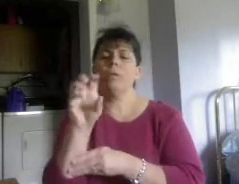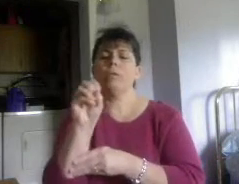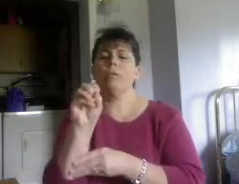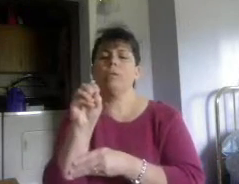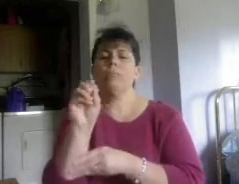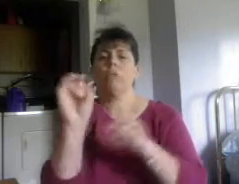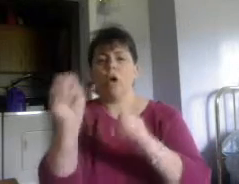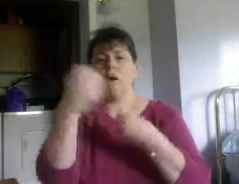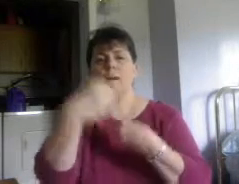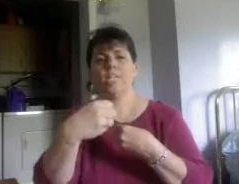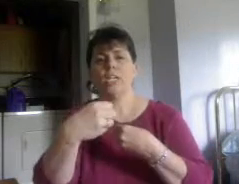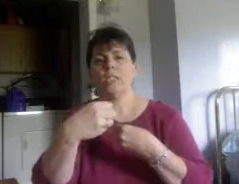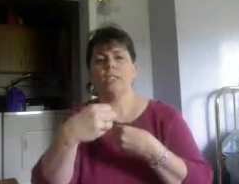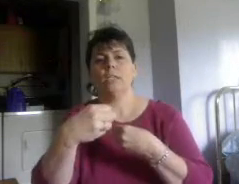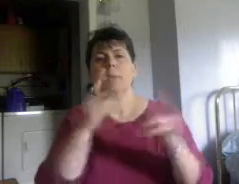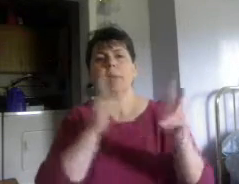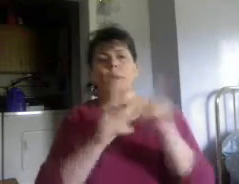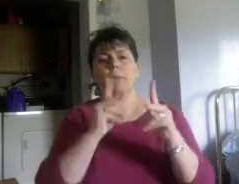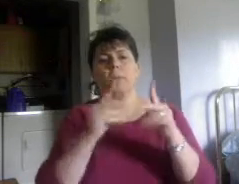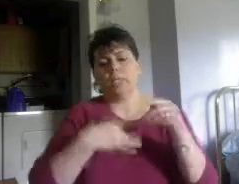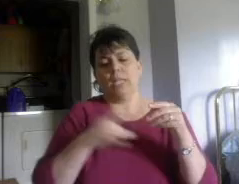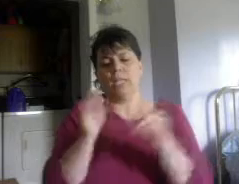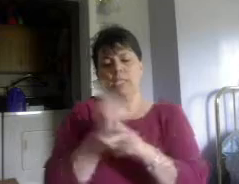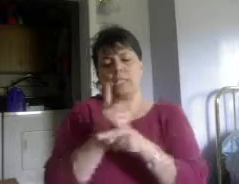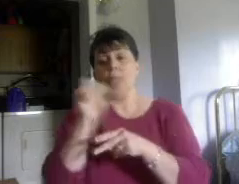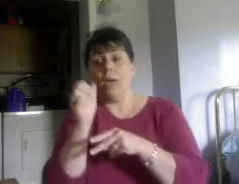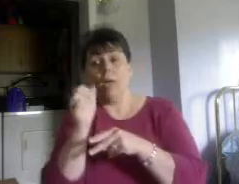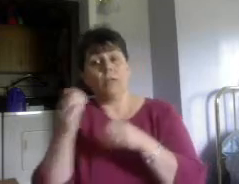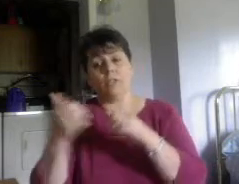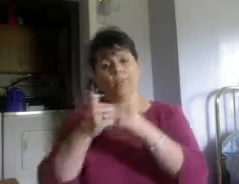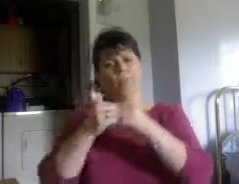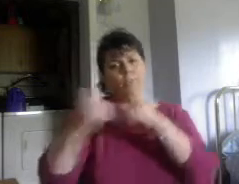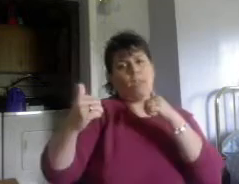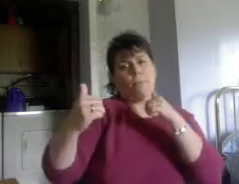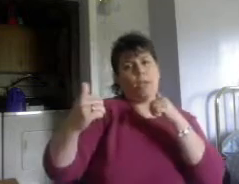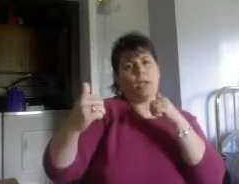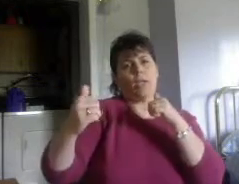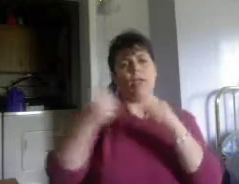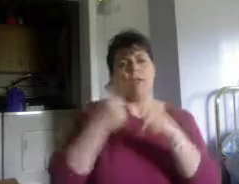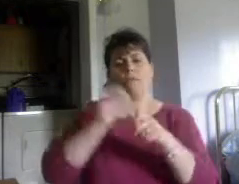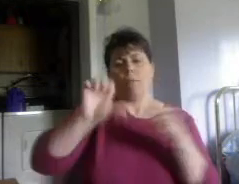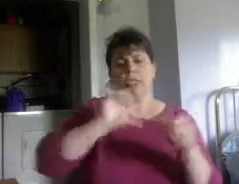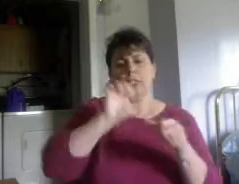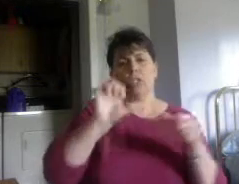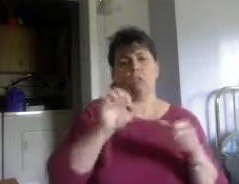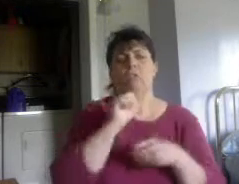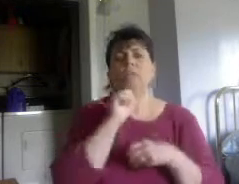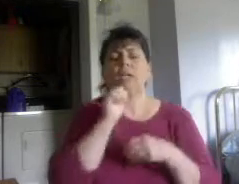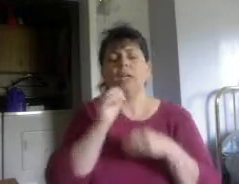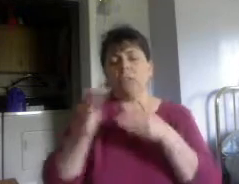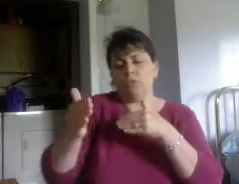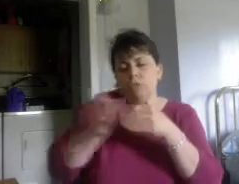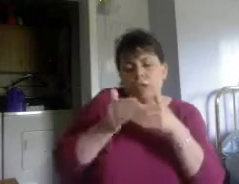in, perhaps. So no matter how large or small our space is, we do have limits on that space that help us